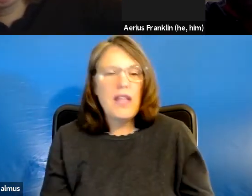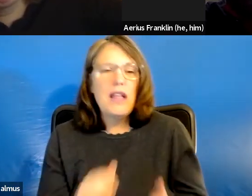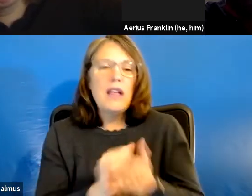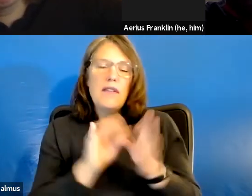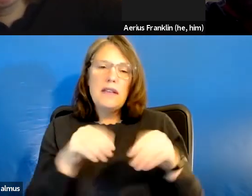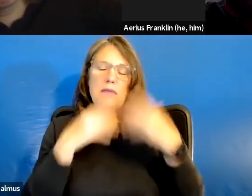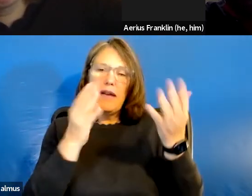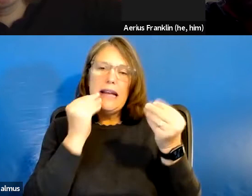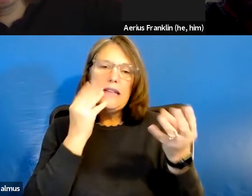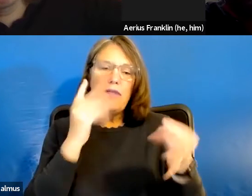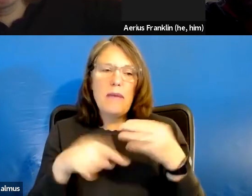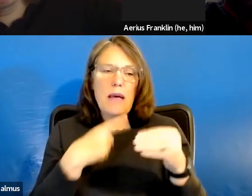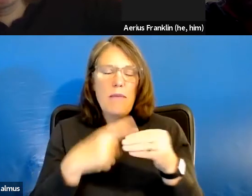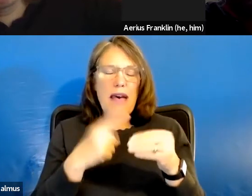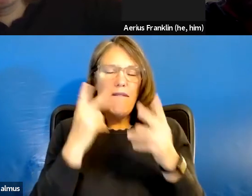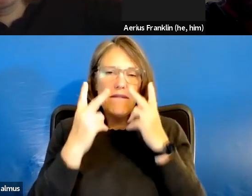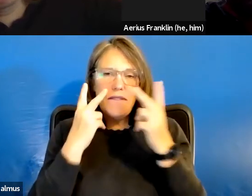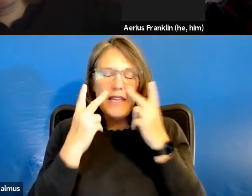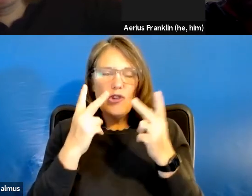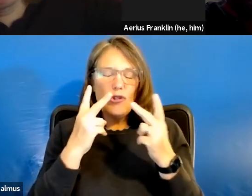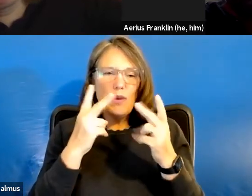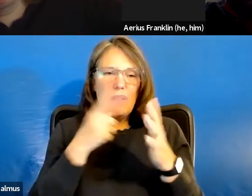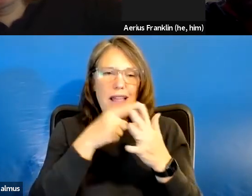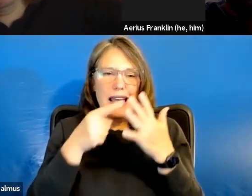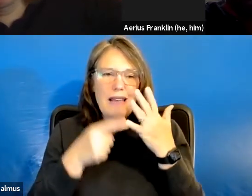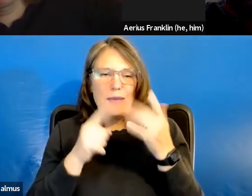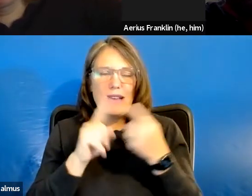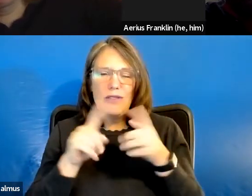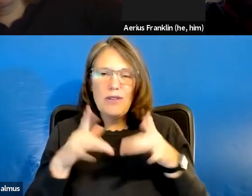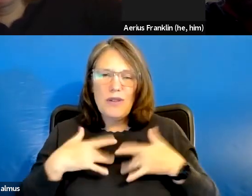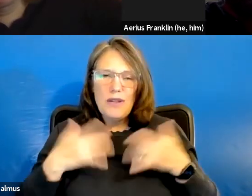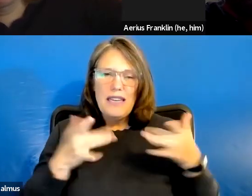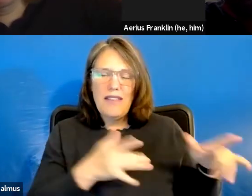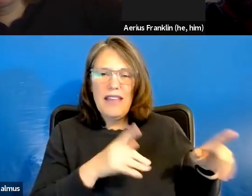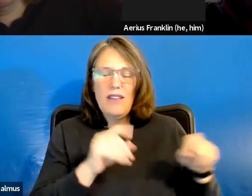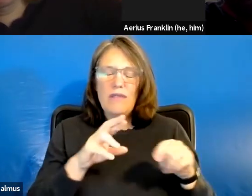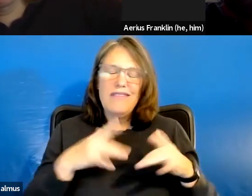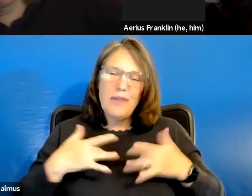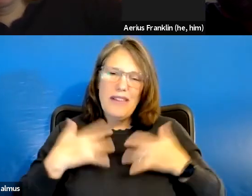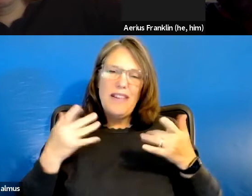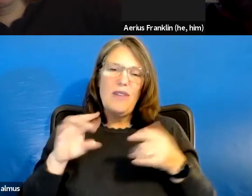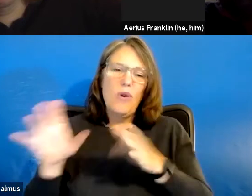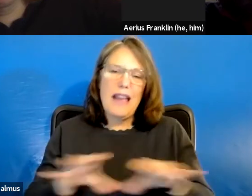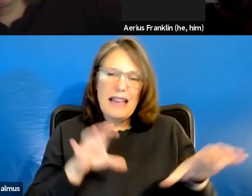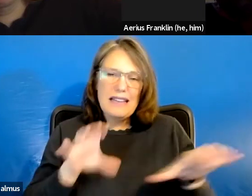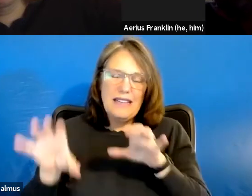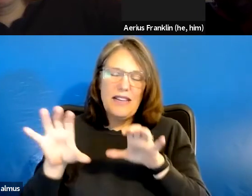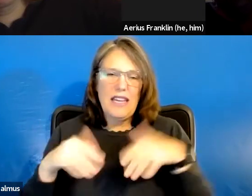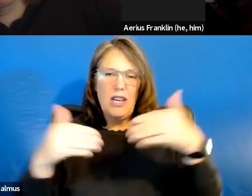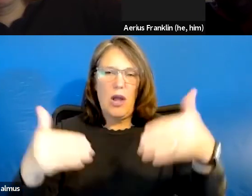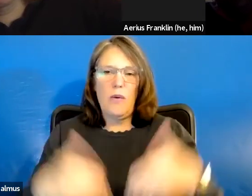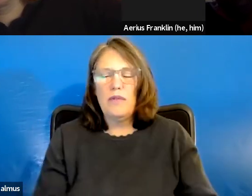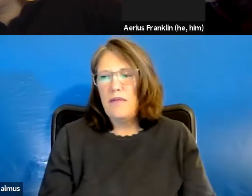This provides information about visual aspects to an event or an activity. Go.